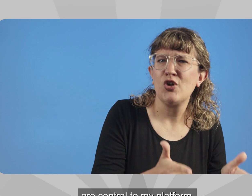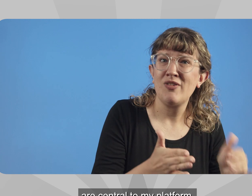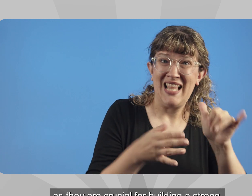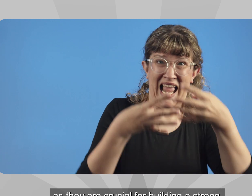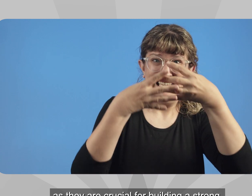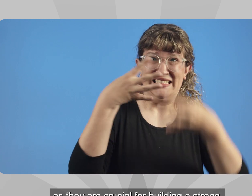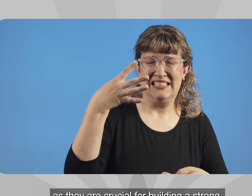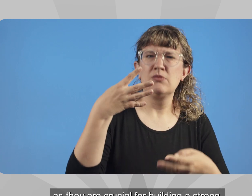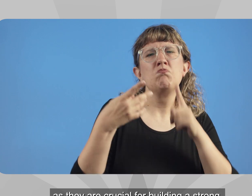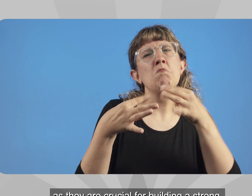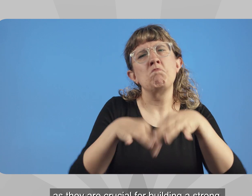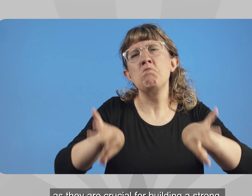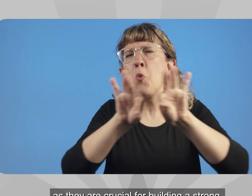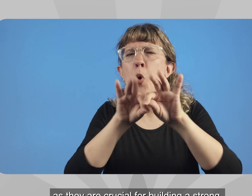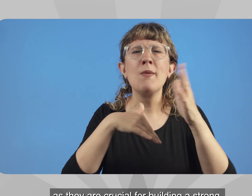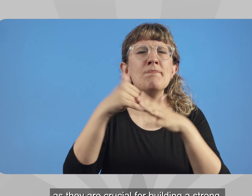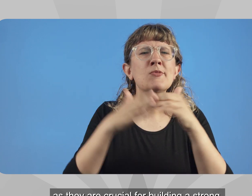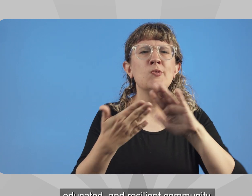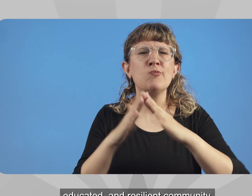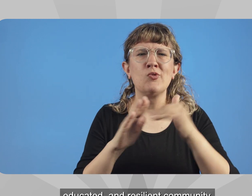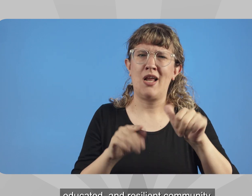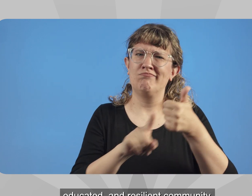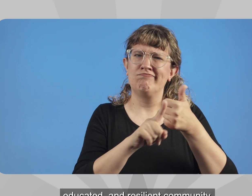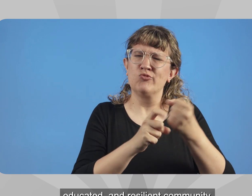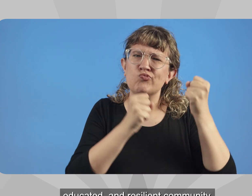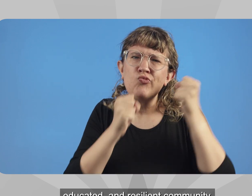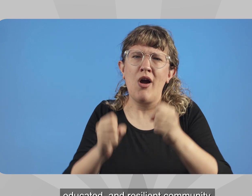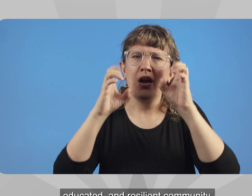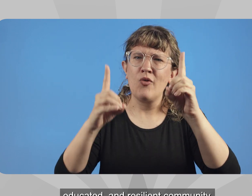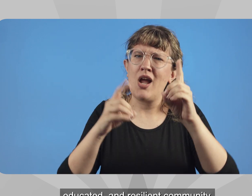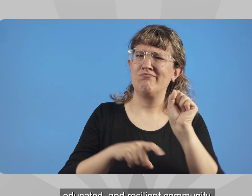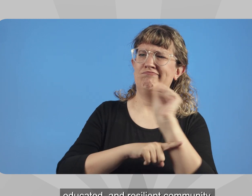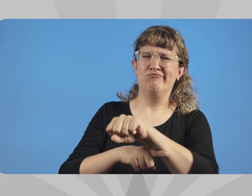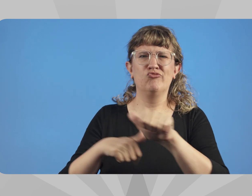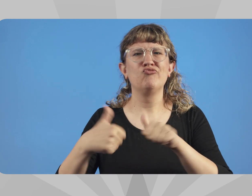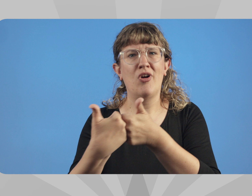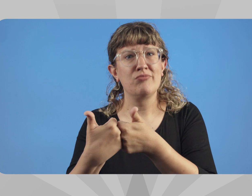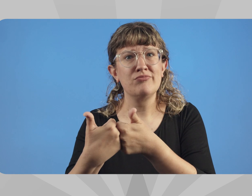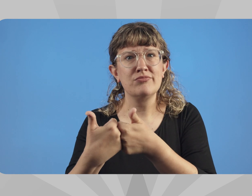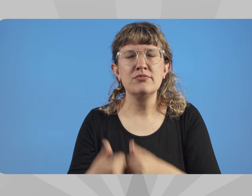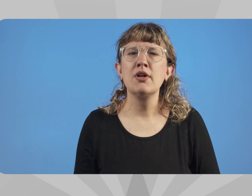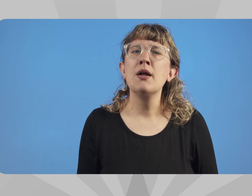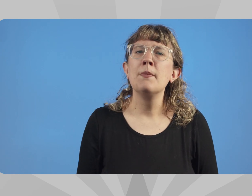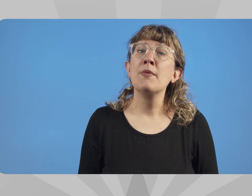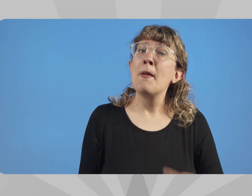platform, as they are crucial for building a strong, educated, and resilient community.